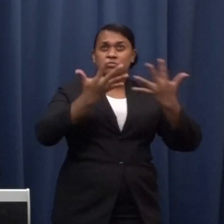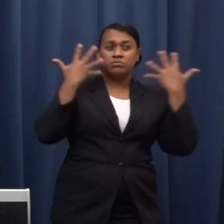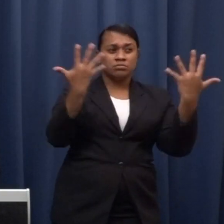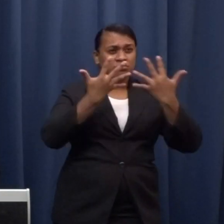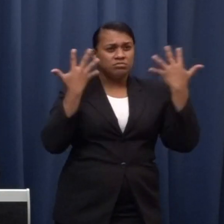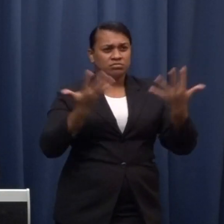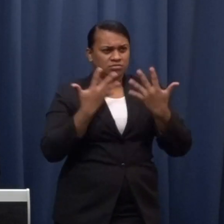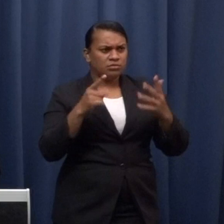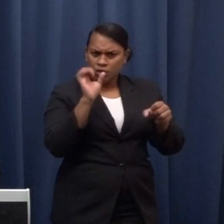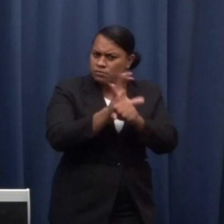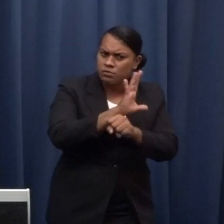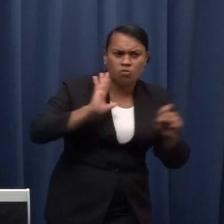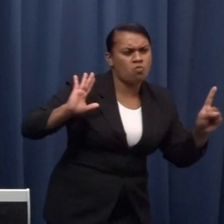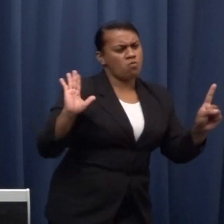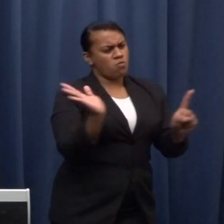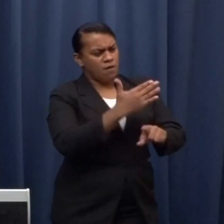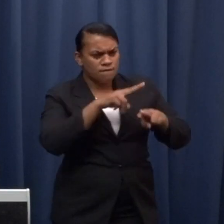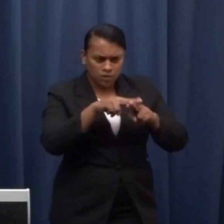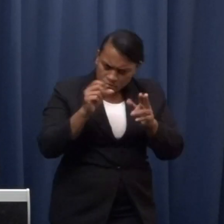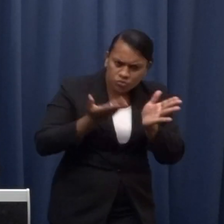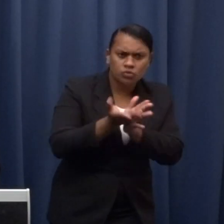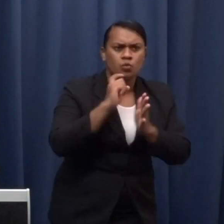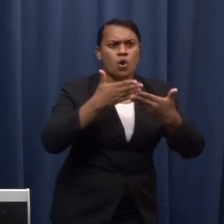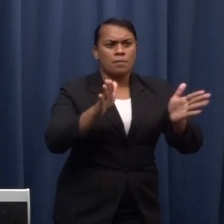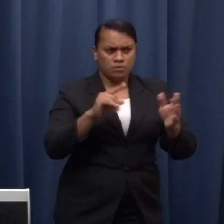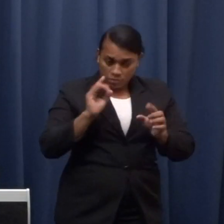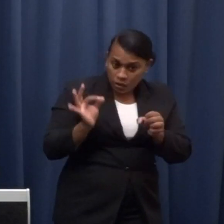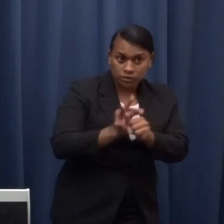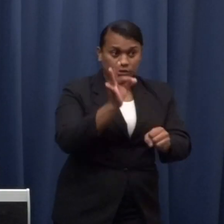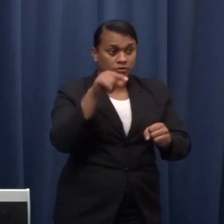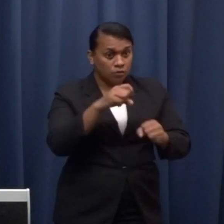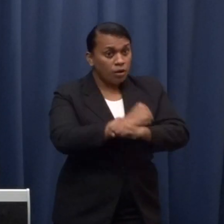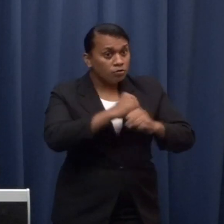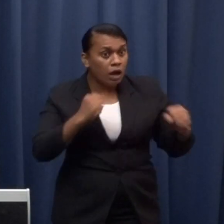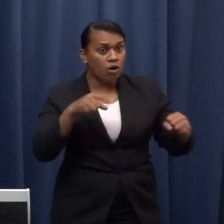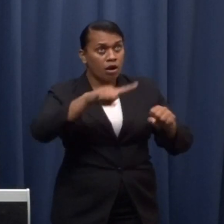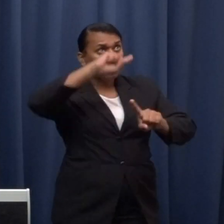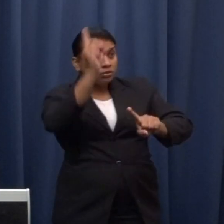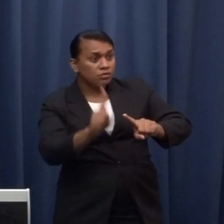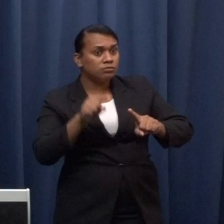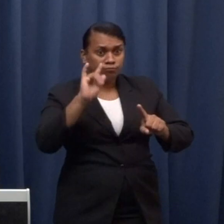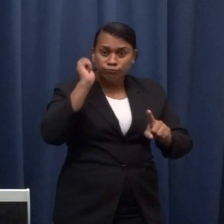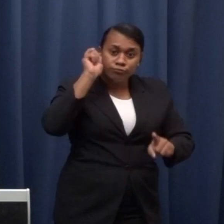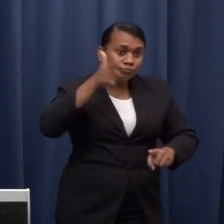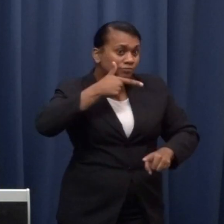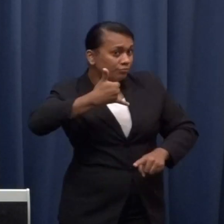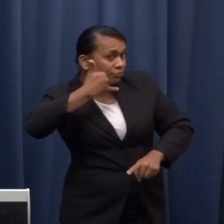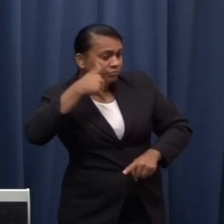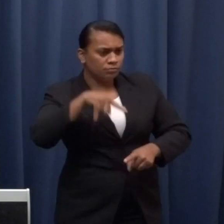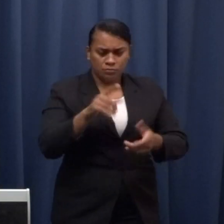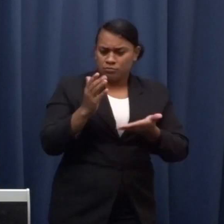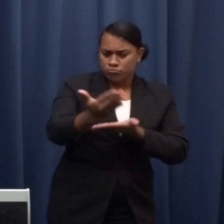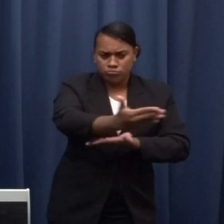services, supply and distribution of fuel and gas, power, telecommunications, garbage collections,